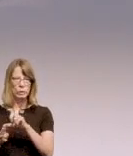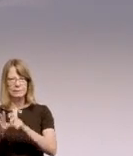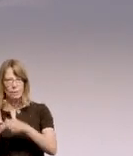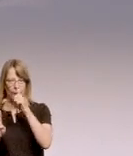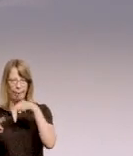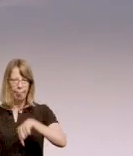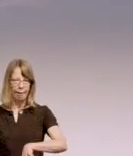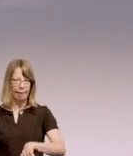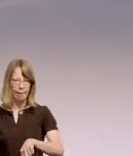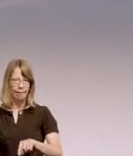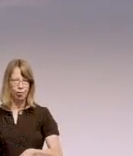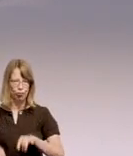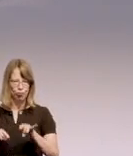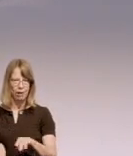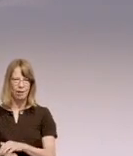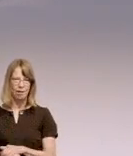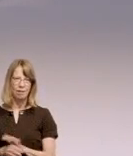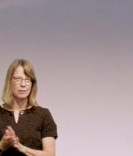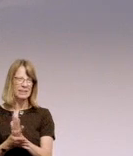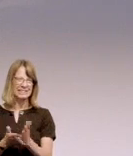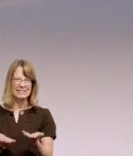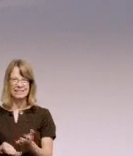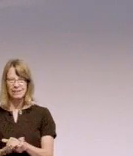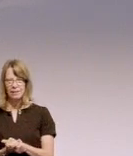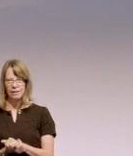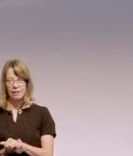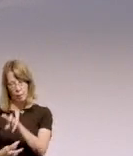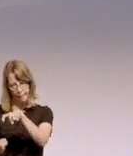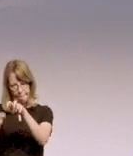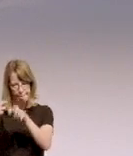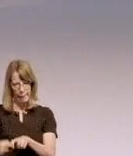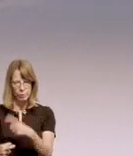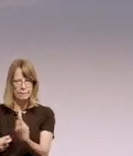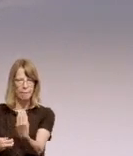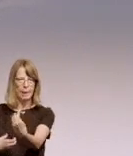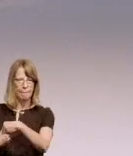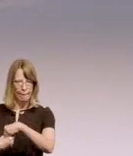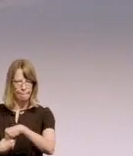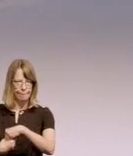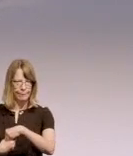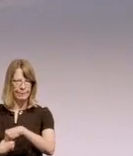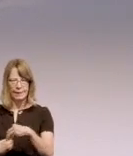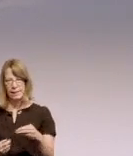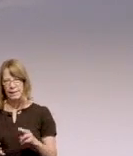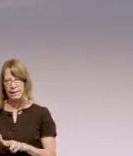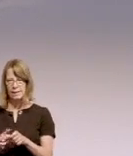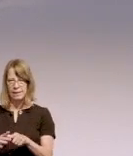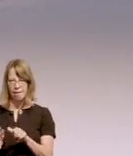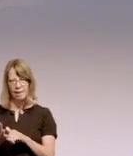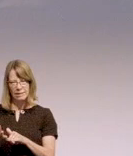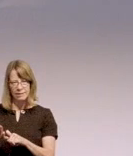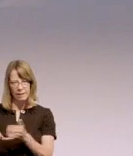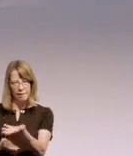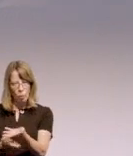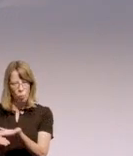Australia. And so typically they would sit with someone, a participant of the scheme, so someone who's on the scheme, and they would